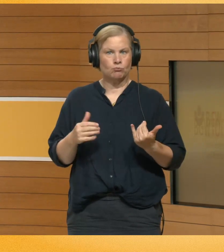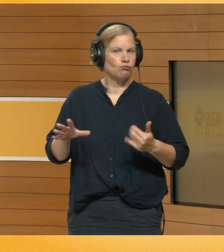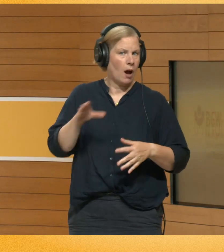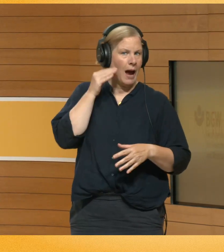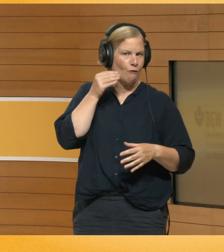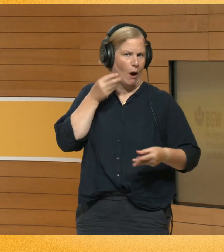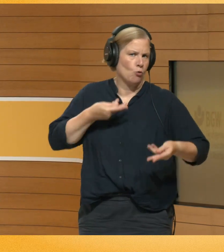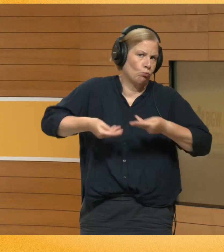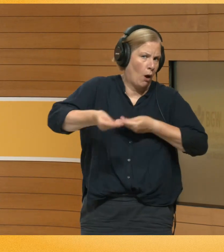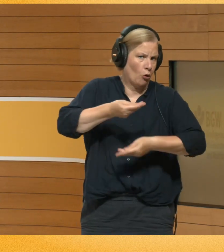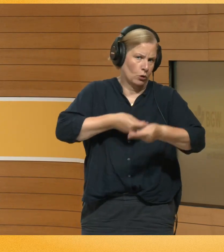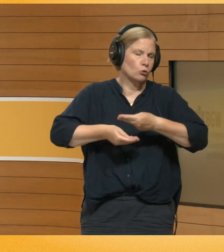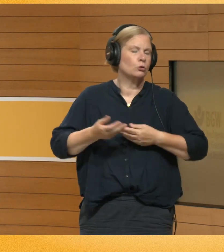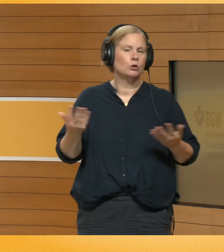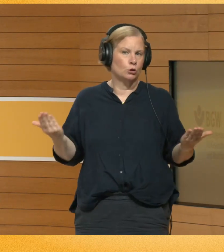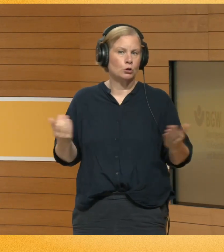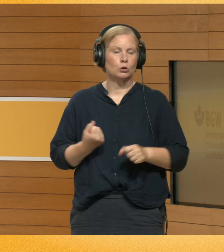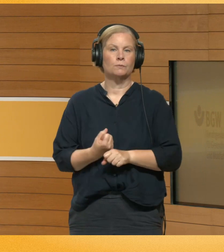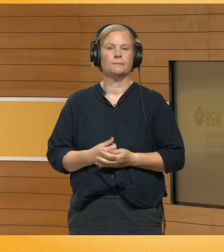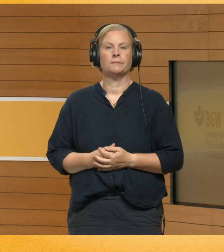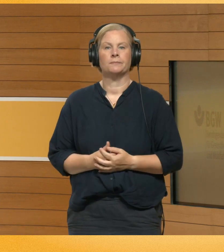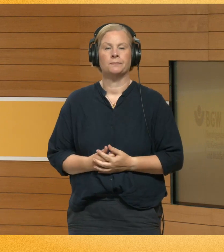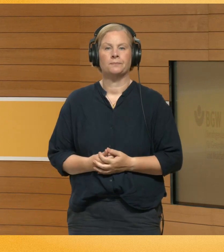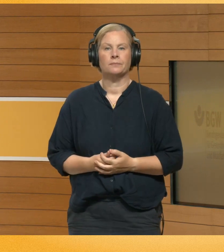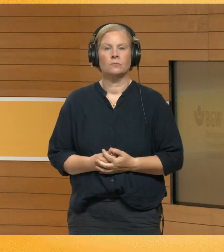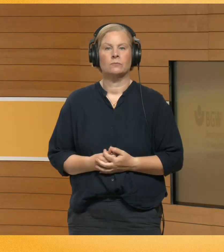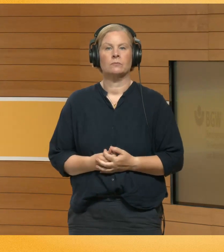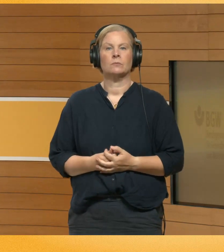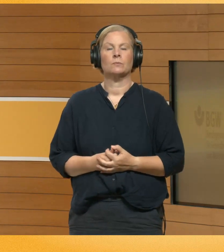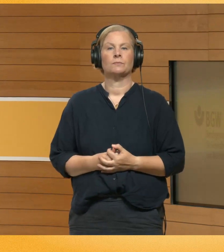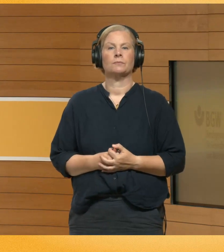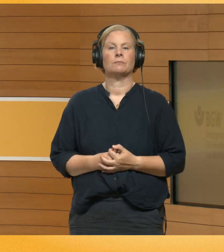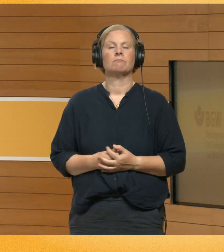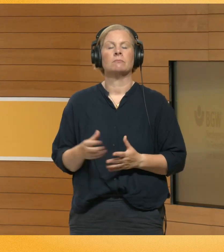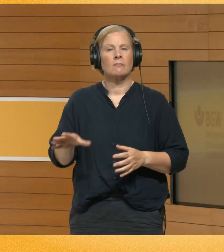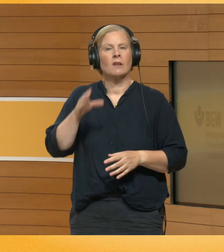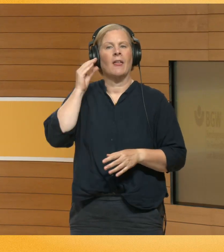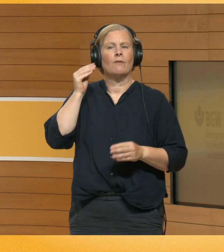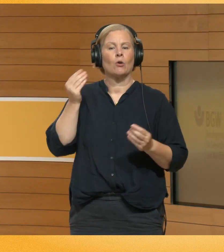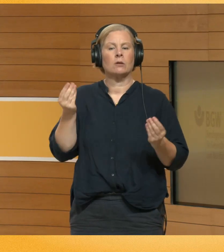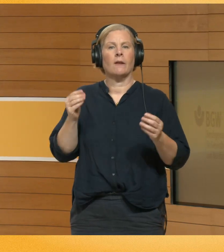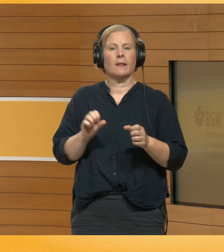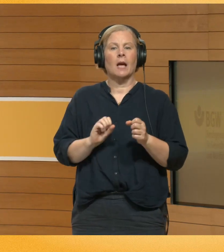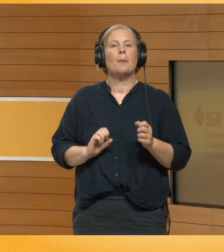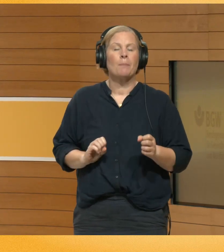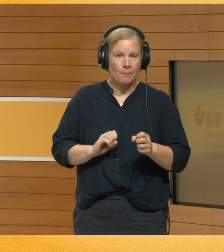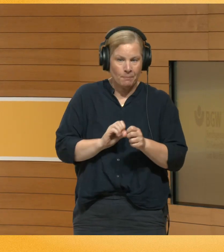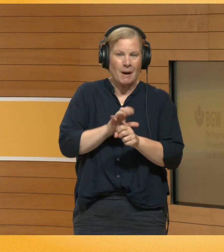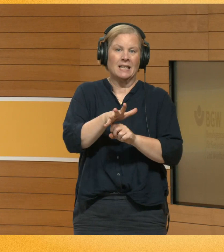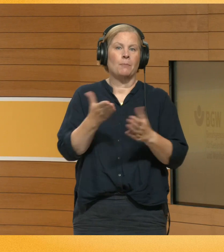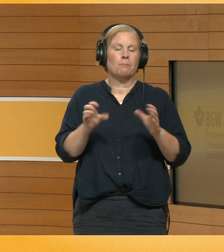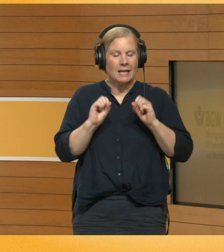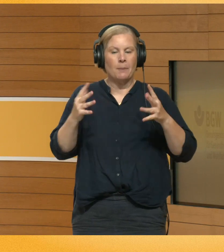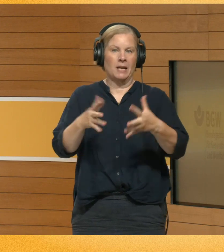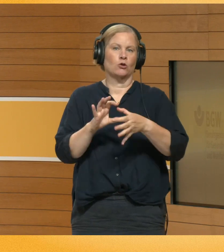comes to safe decedent patient handling. As we know, the world went through a